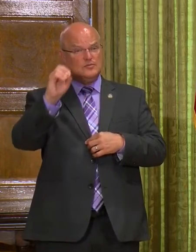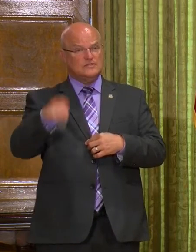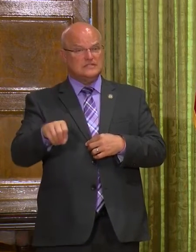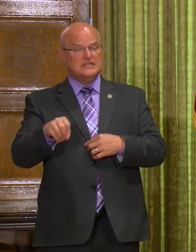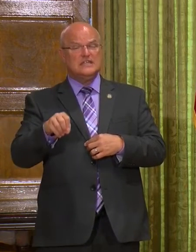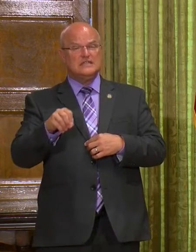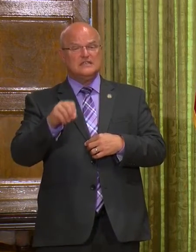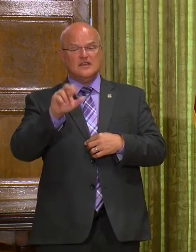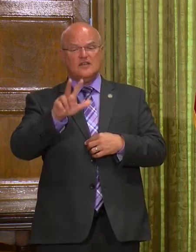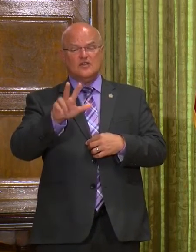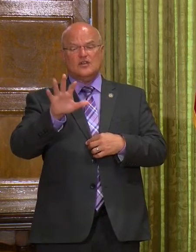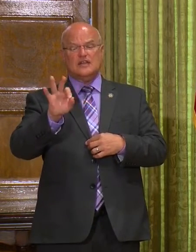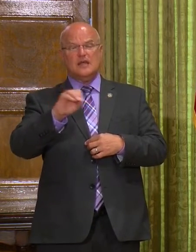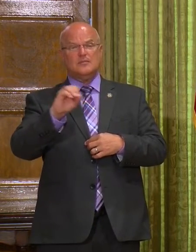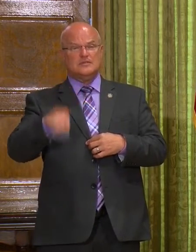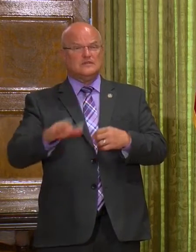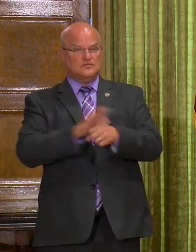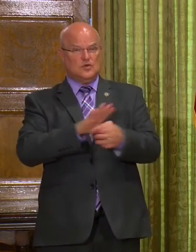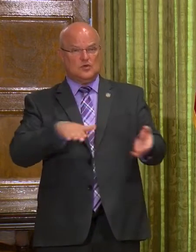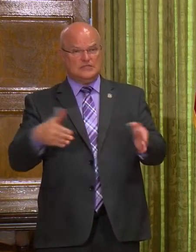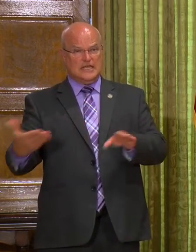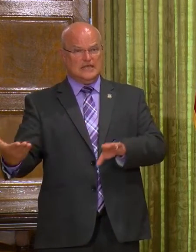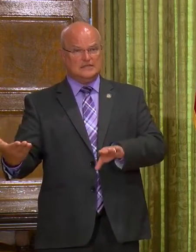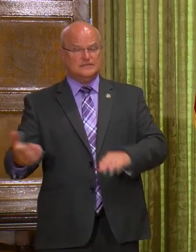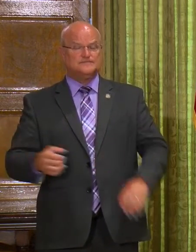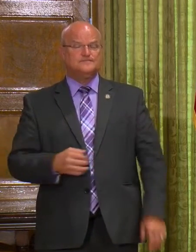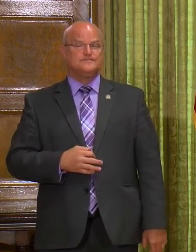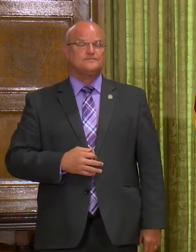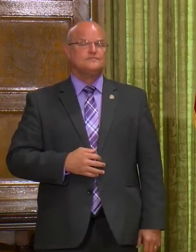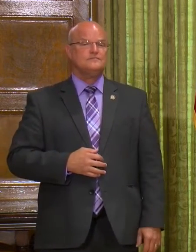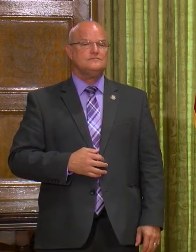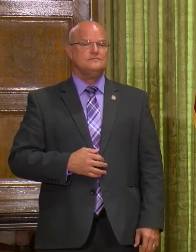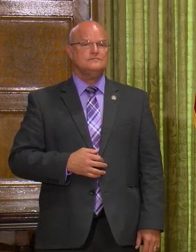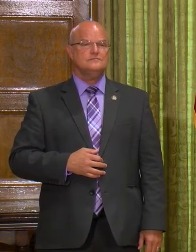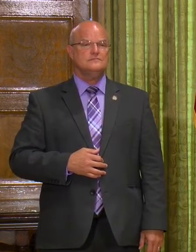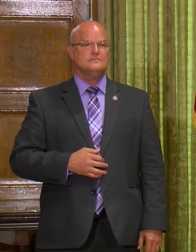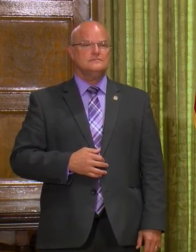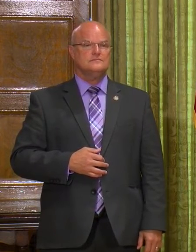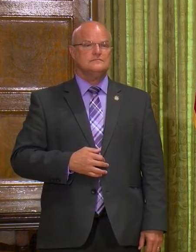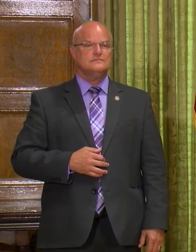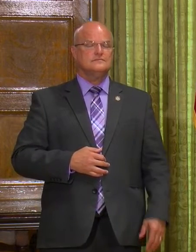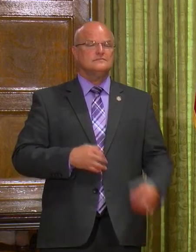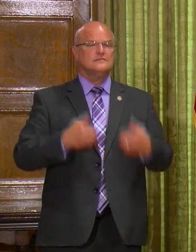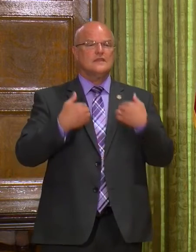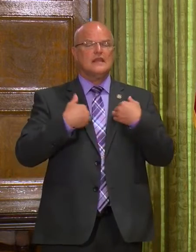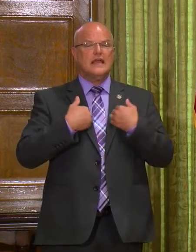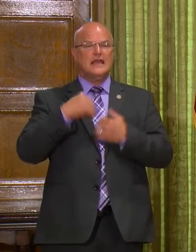percentage, 39% of our total deaths. We have had